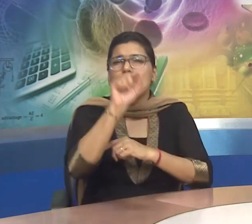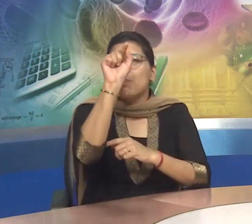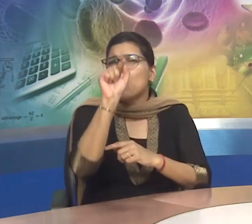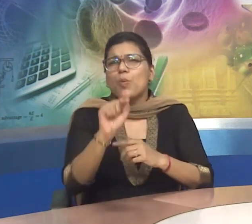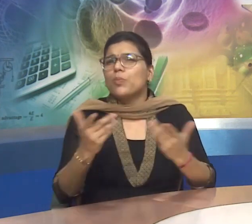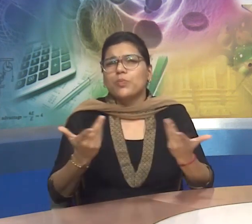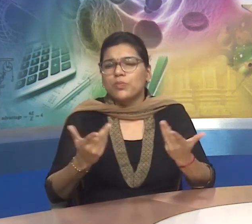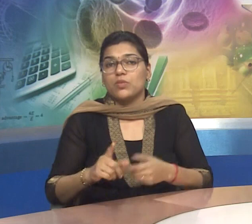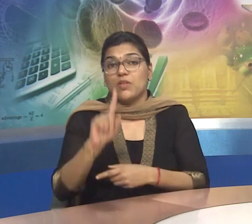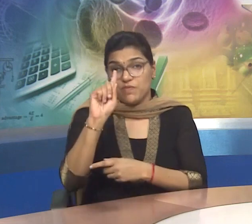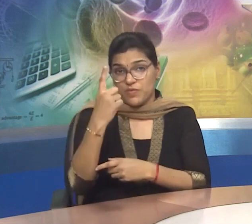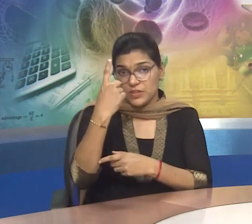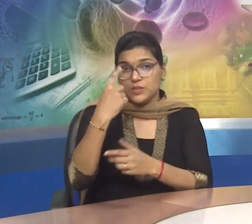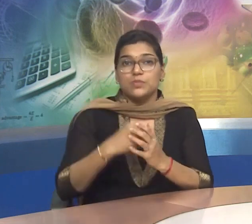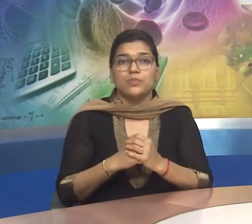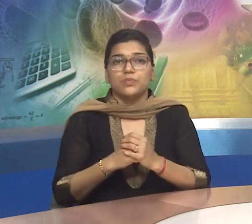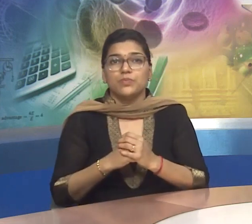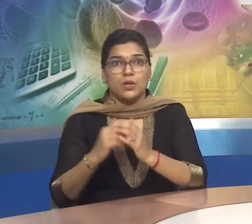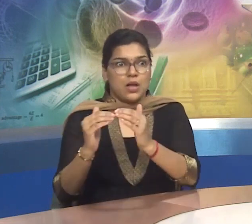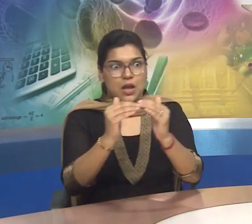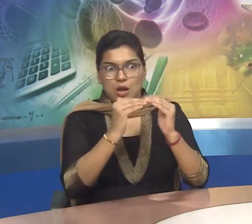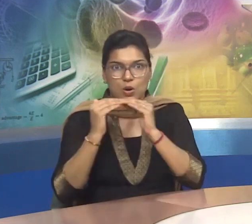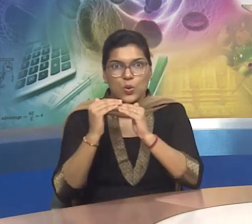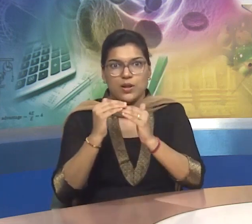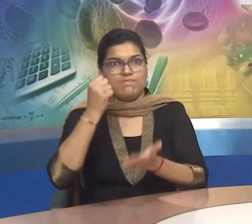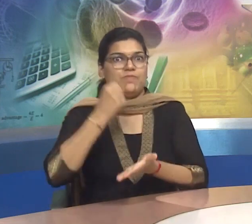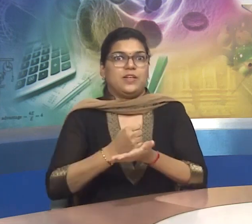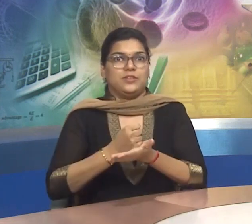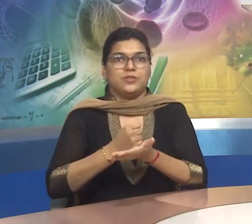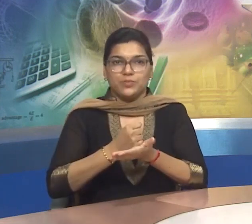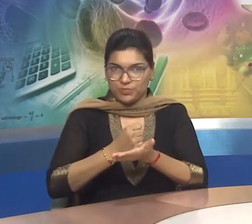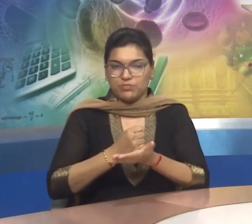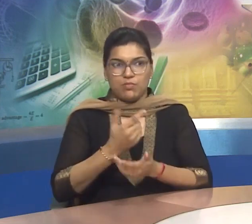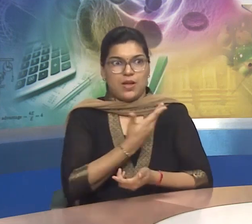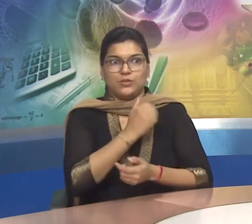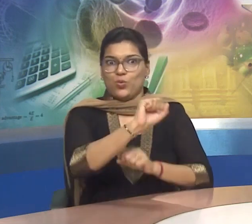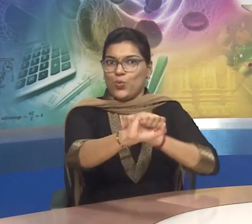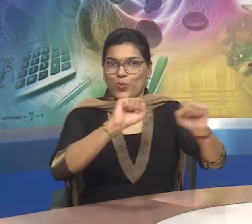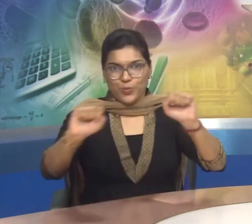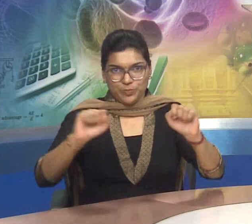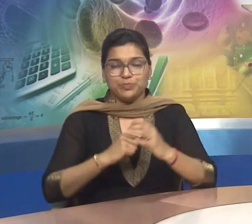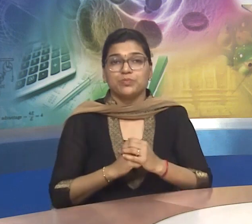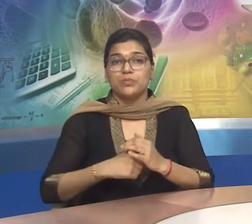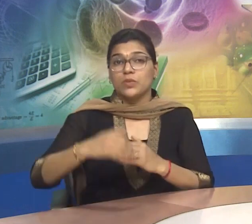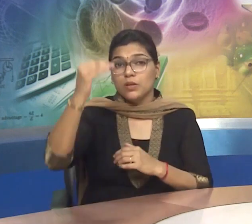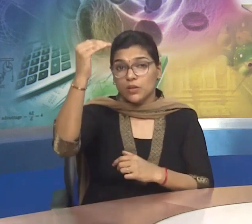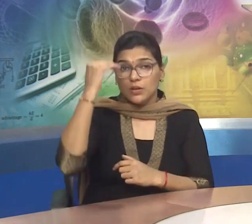All these fundamental rights are these rights. The first one is right to equality.